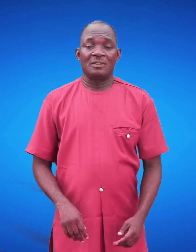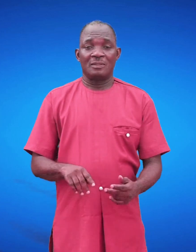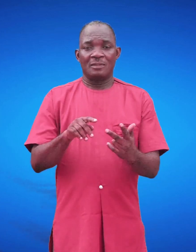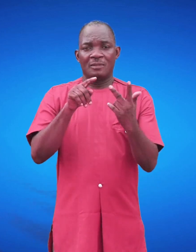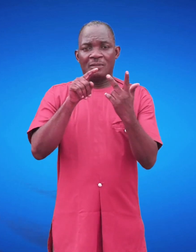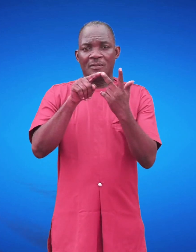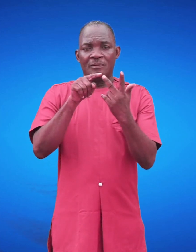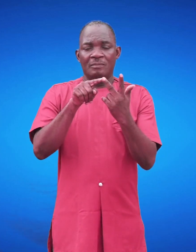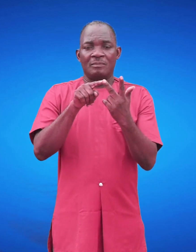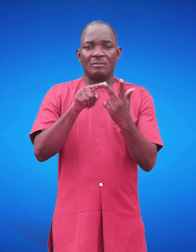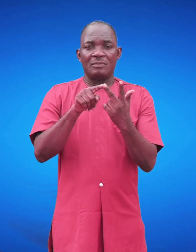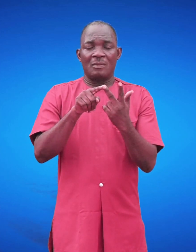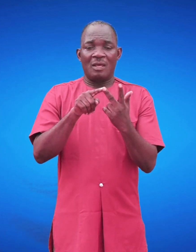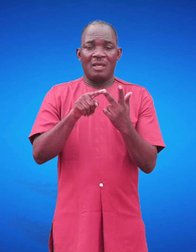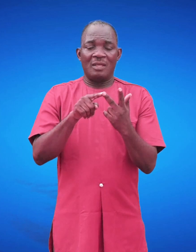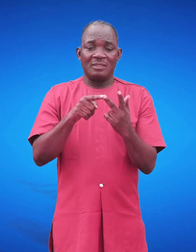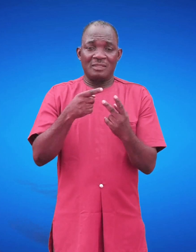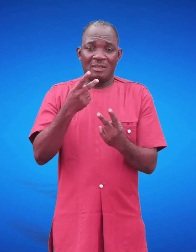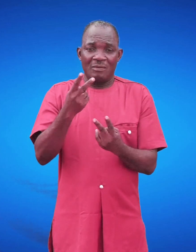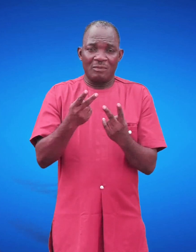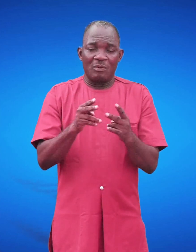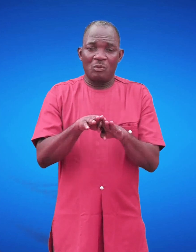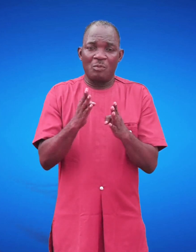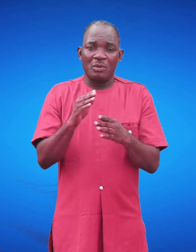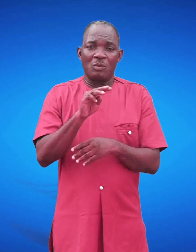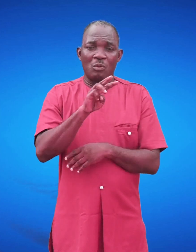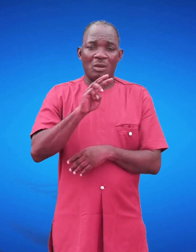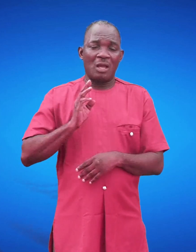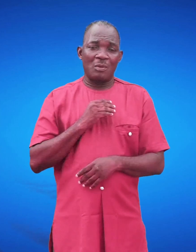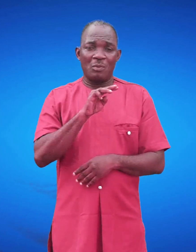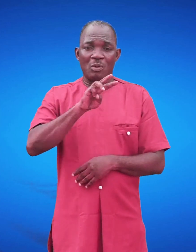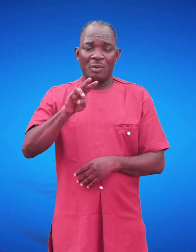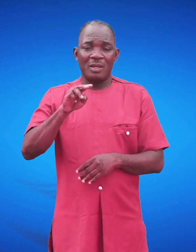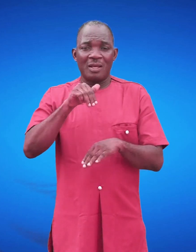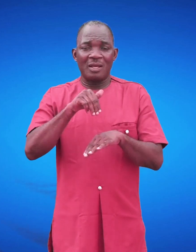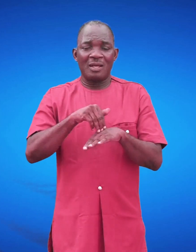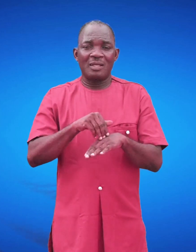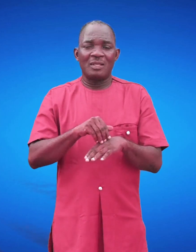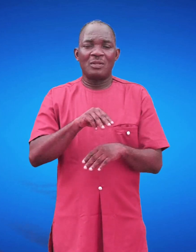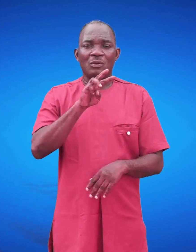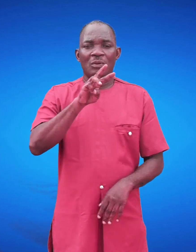3. Visiting our website at